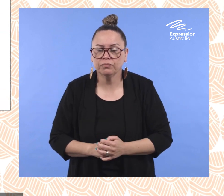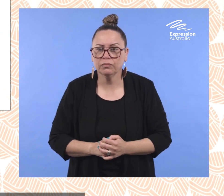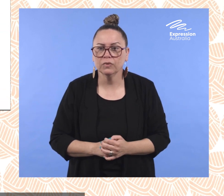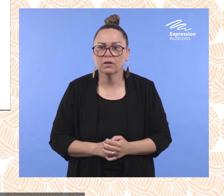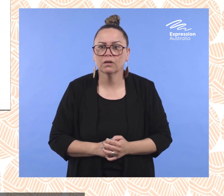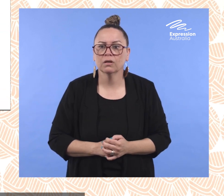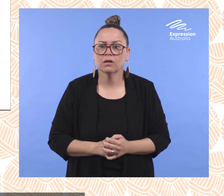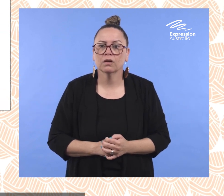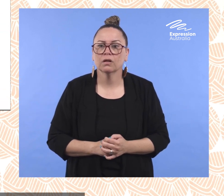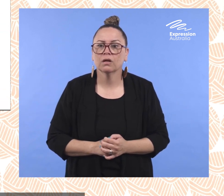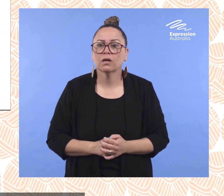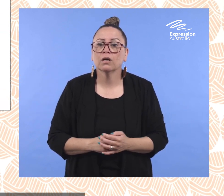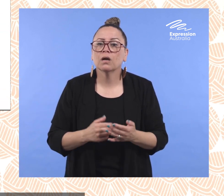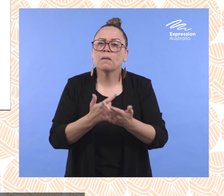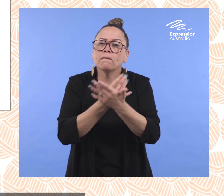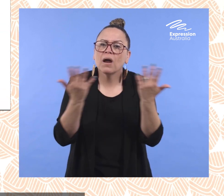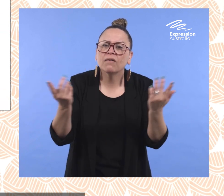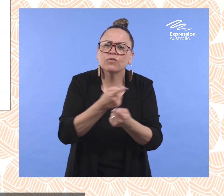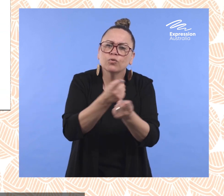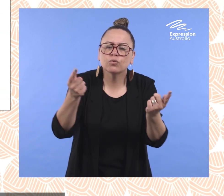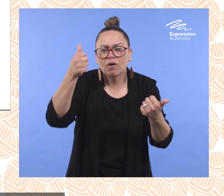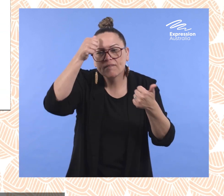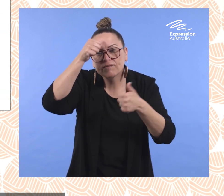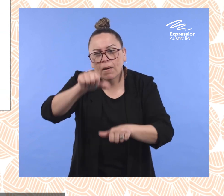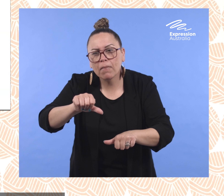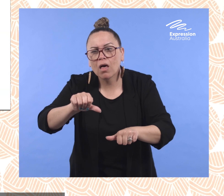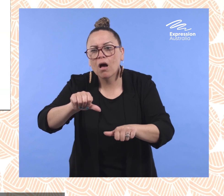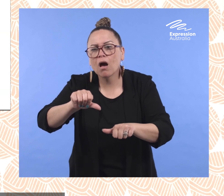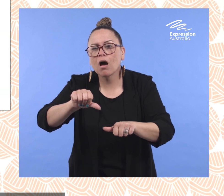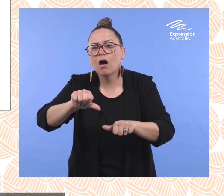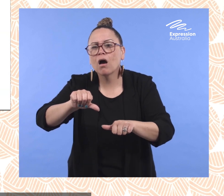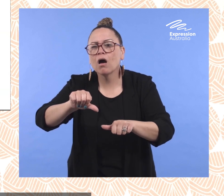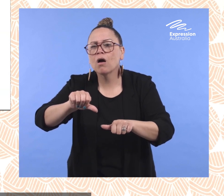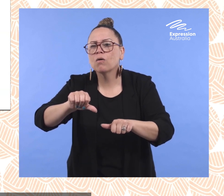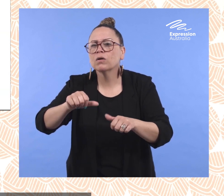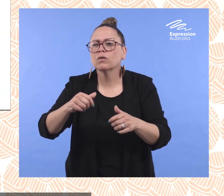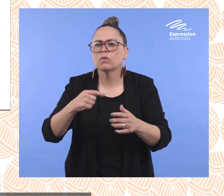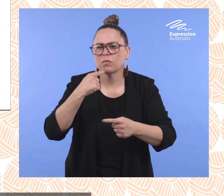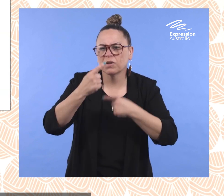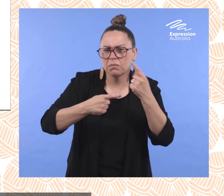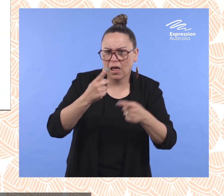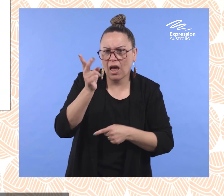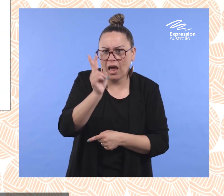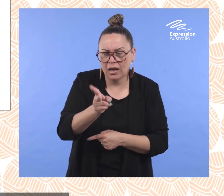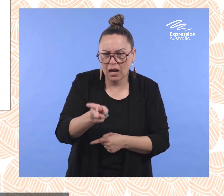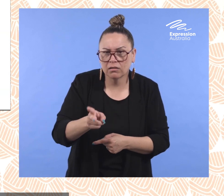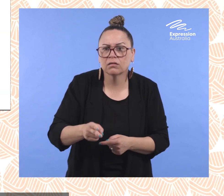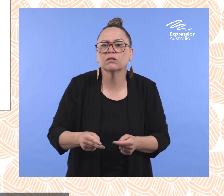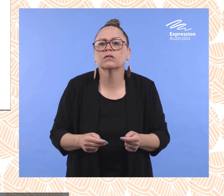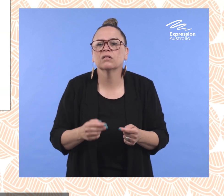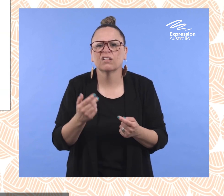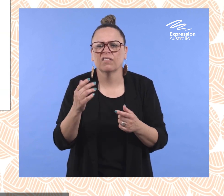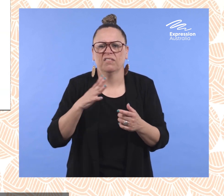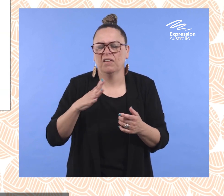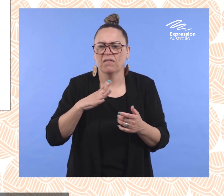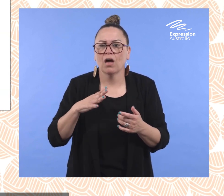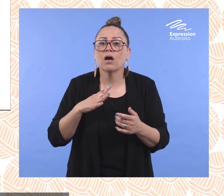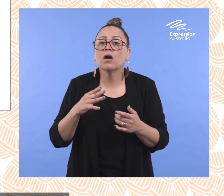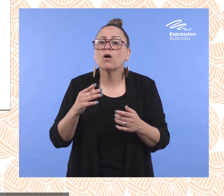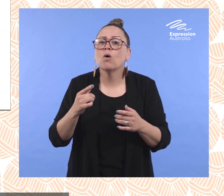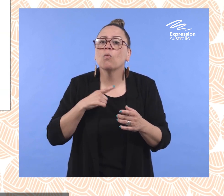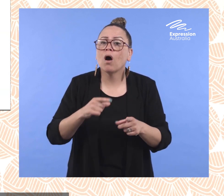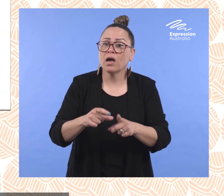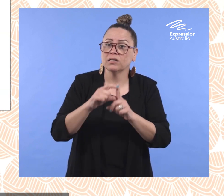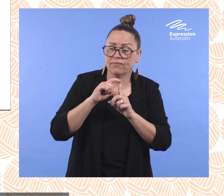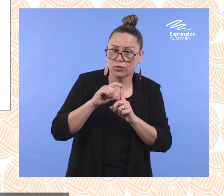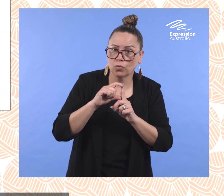a lot of you may be familiar with all of this, but I think it doesn't hurt to take people through. Again, why it's so difficult